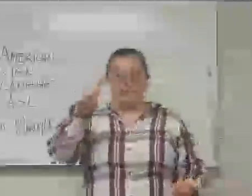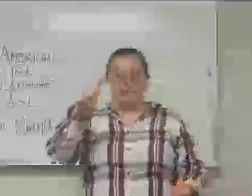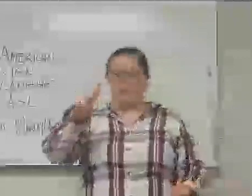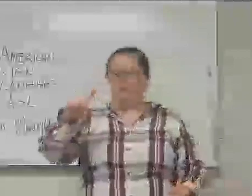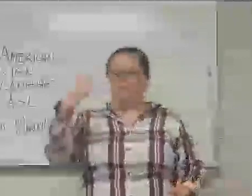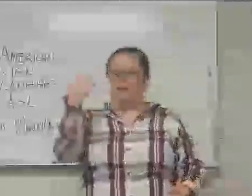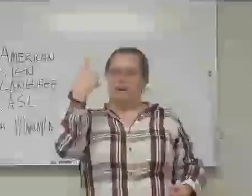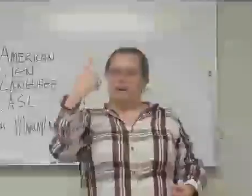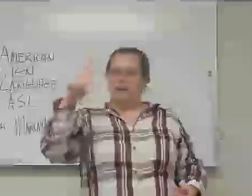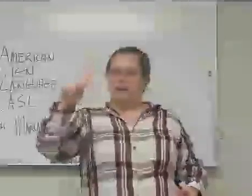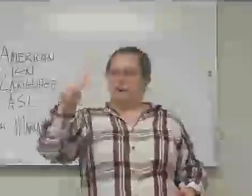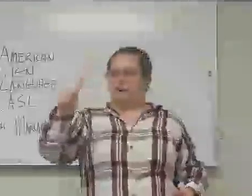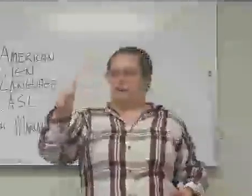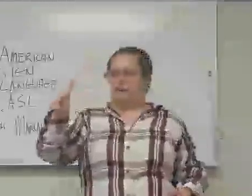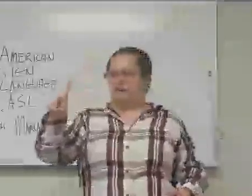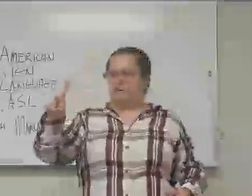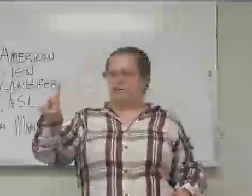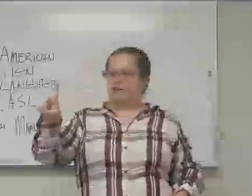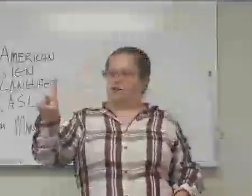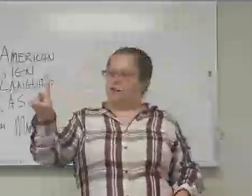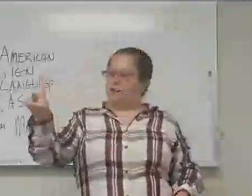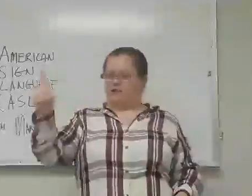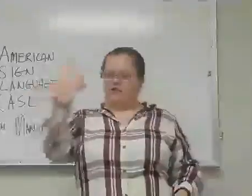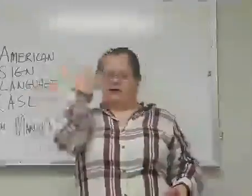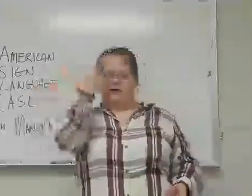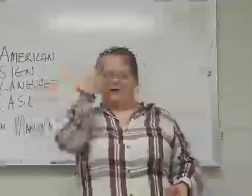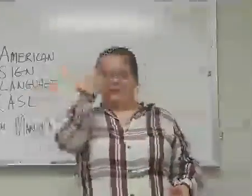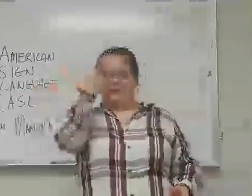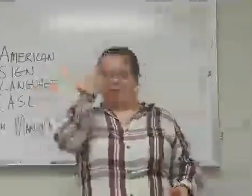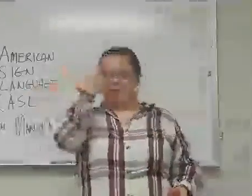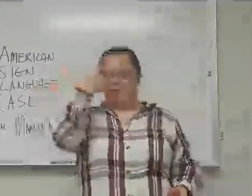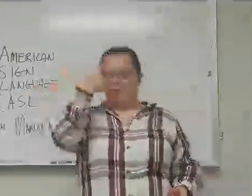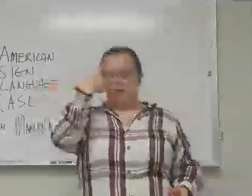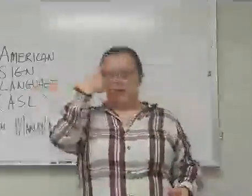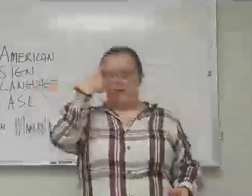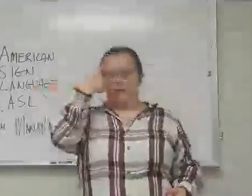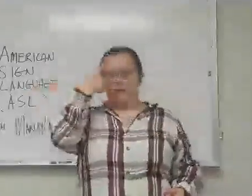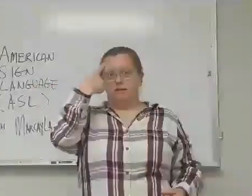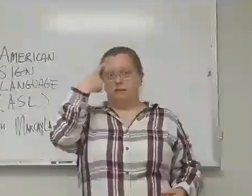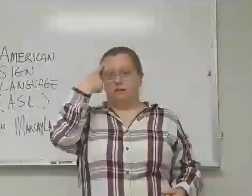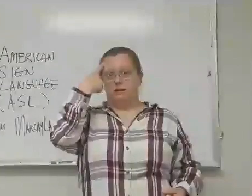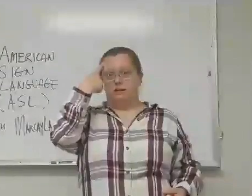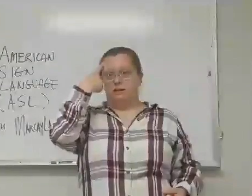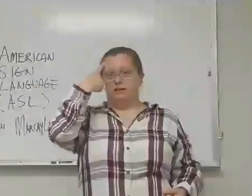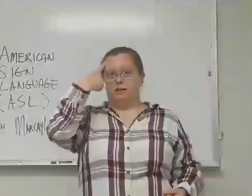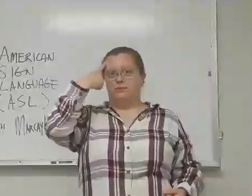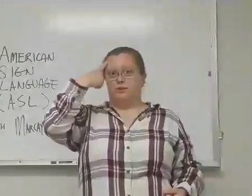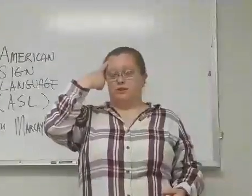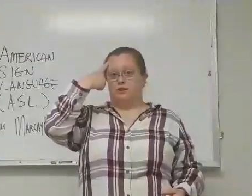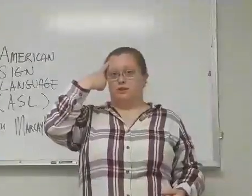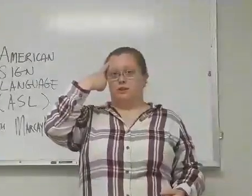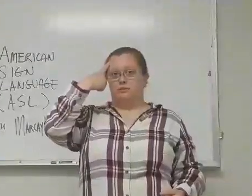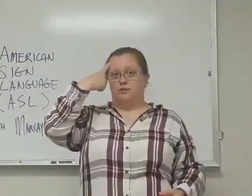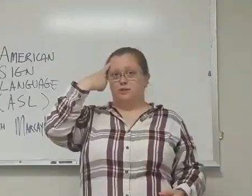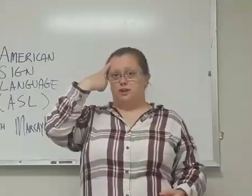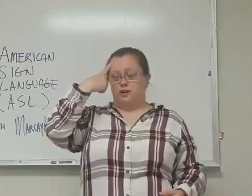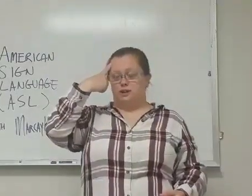So you've got the like the letter D, and you point it like this, to your